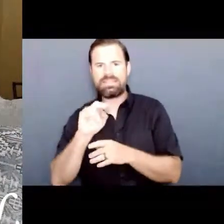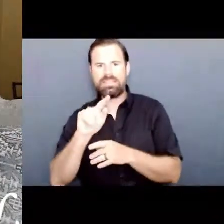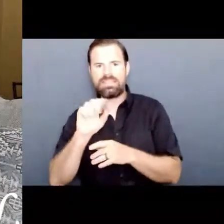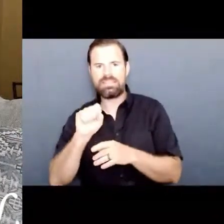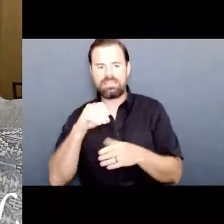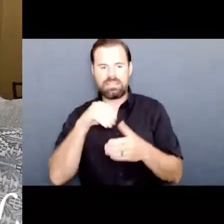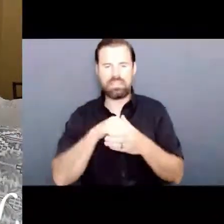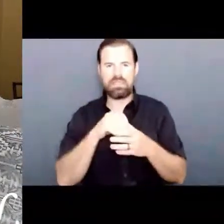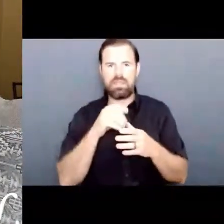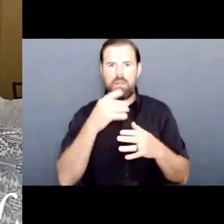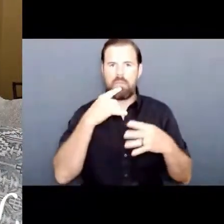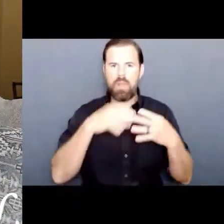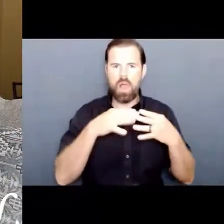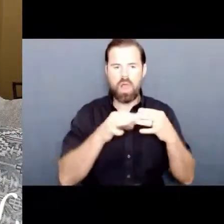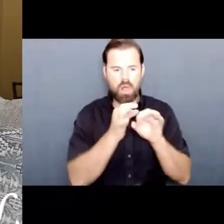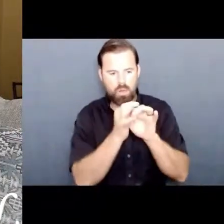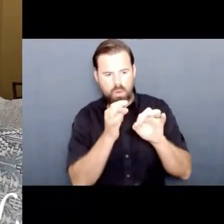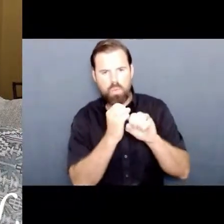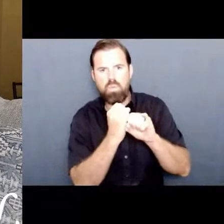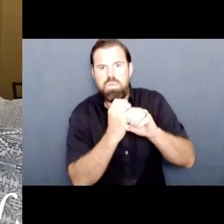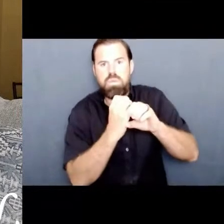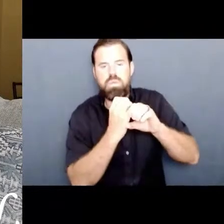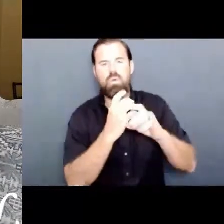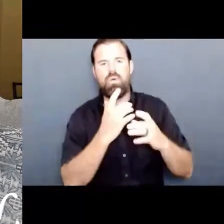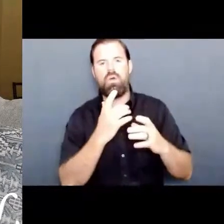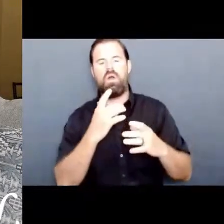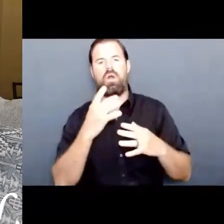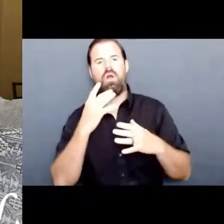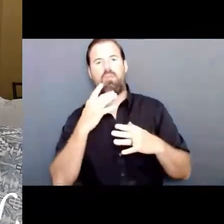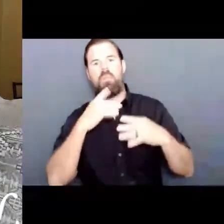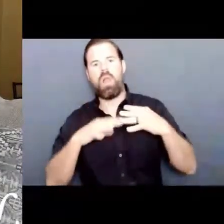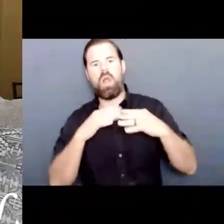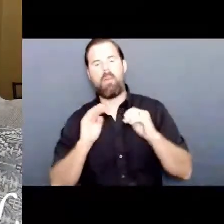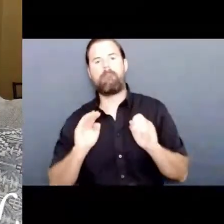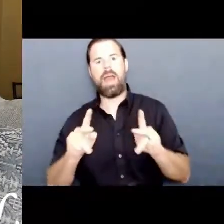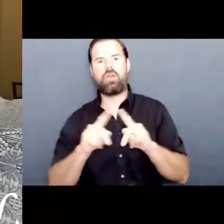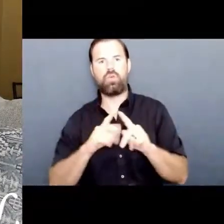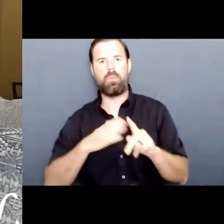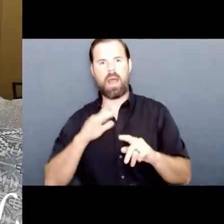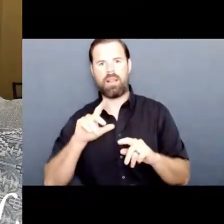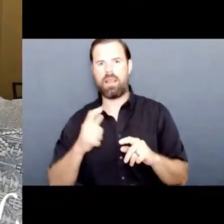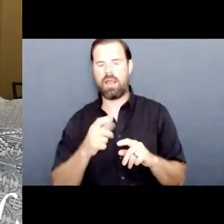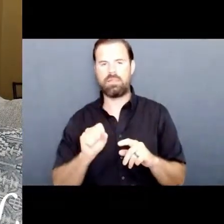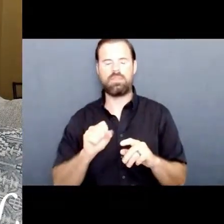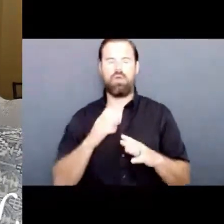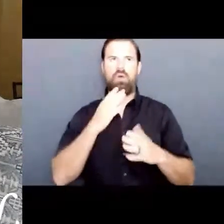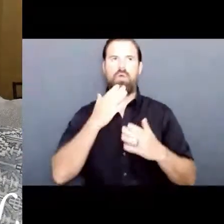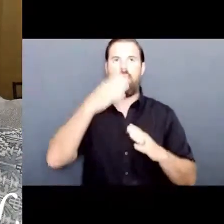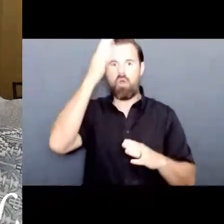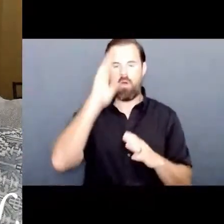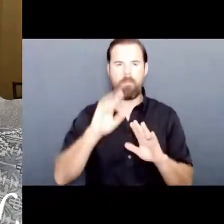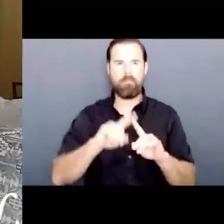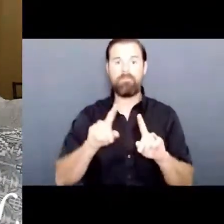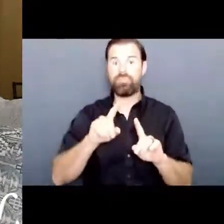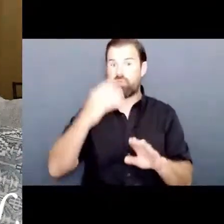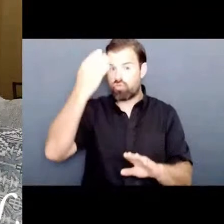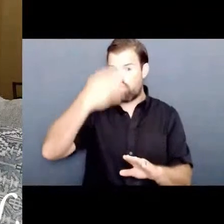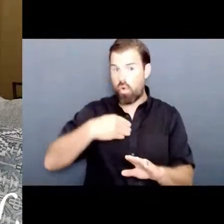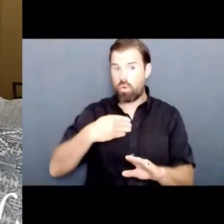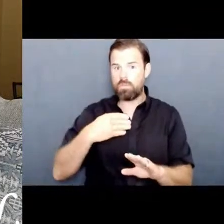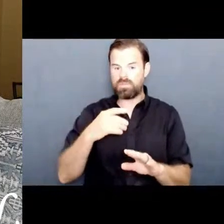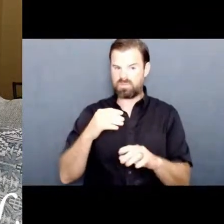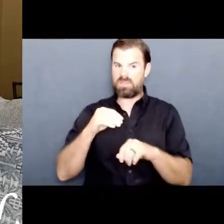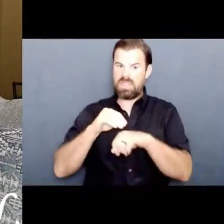needed, thank God. So yeah, it was a pretty whirlwind experience. And so the stroke